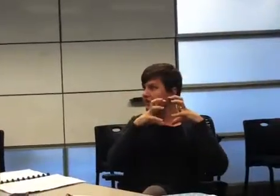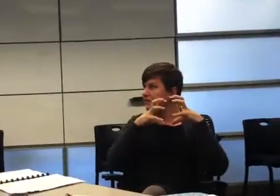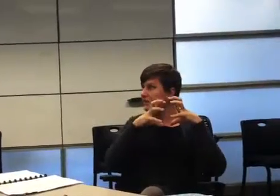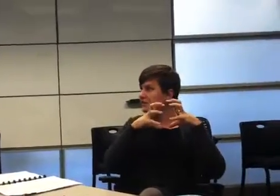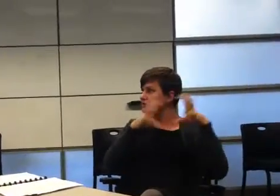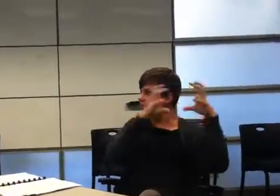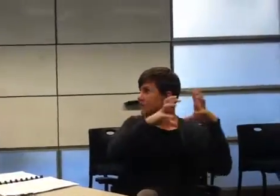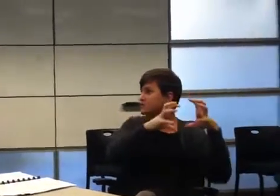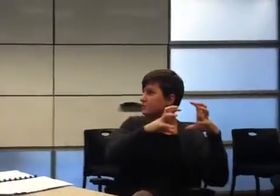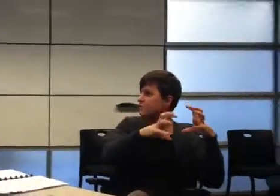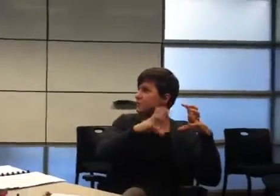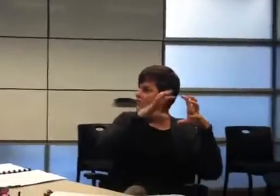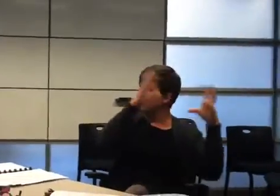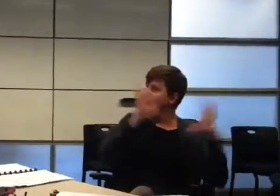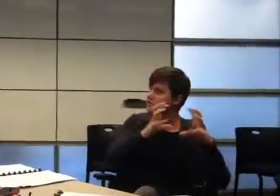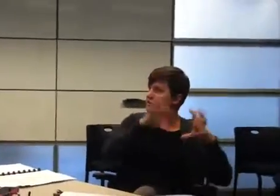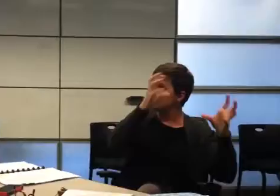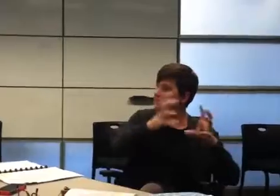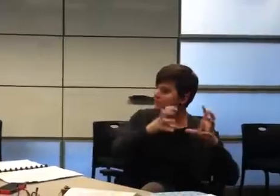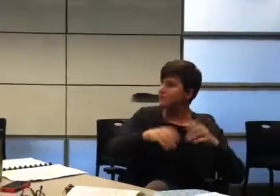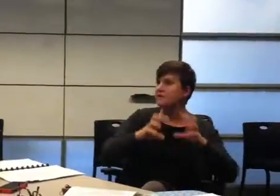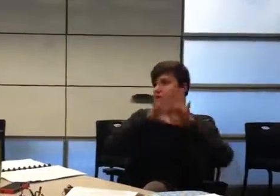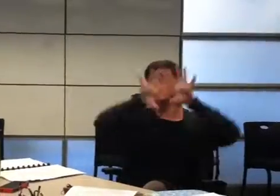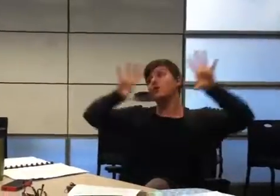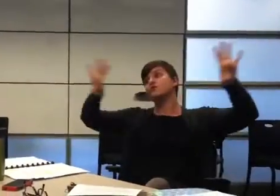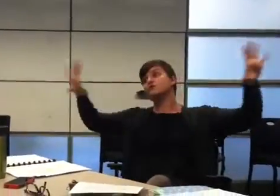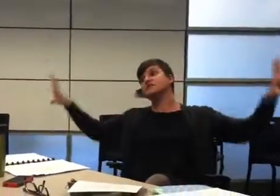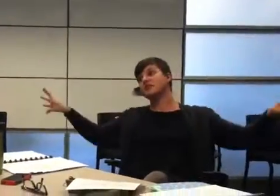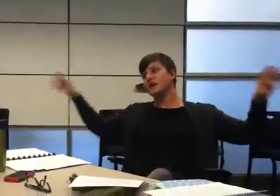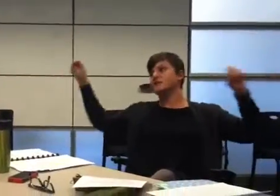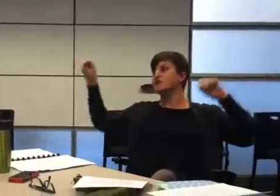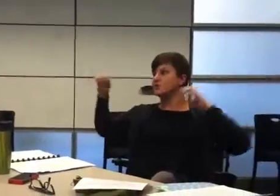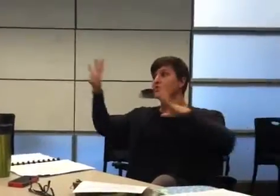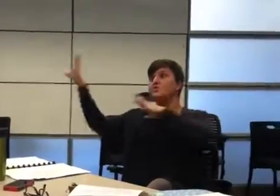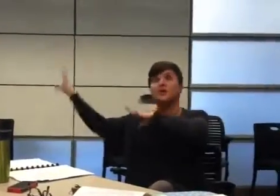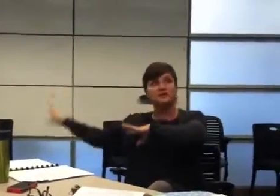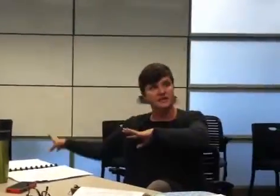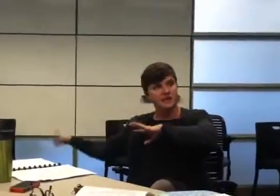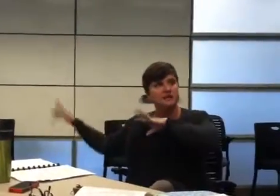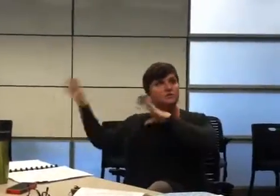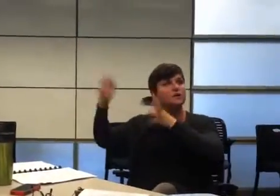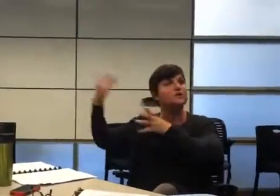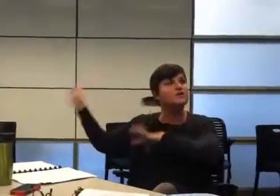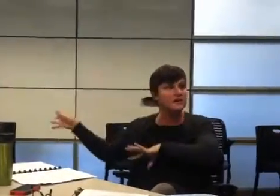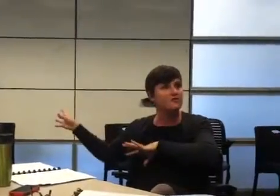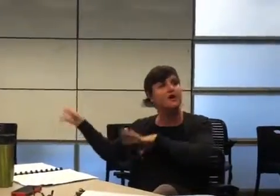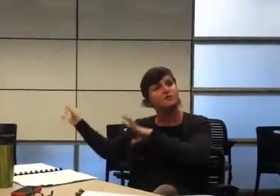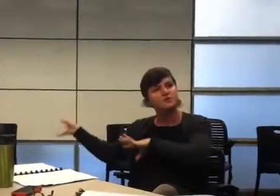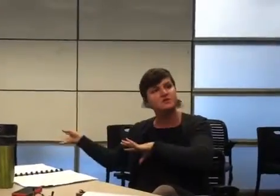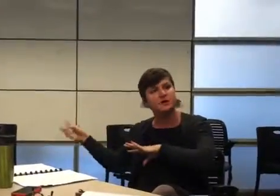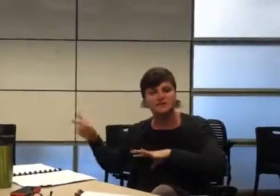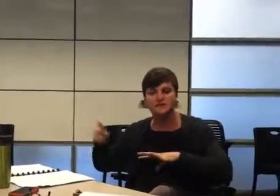they together. So that was the part that really got to, so what's going on there? Or, oh, they're really scattered, or oh, they're all at the end. What can we think about with respect to